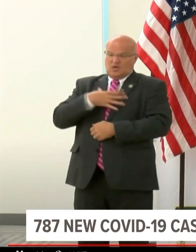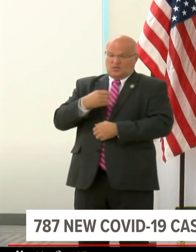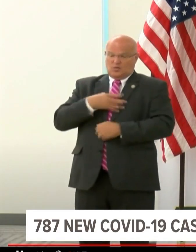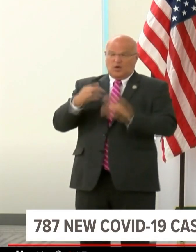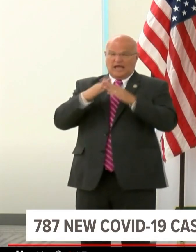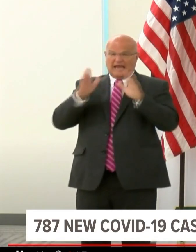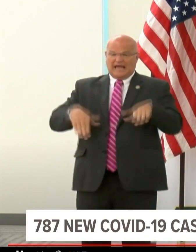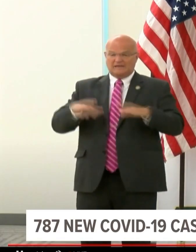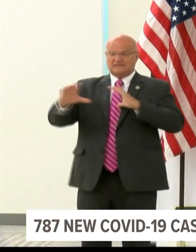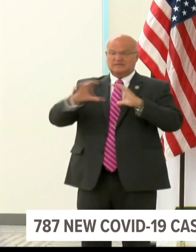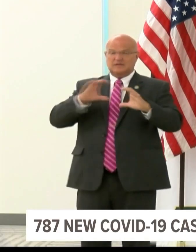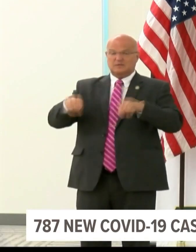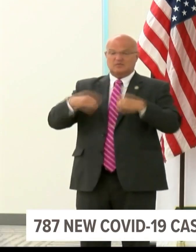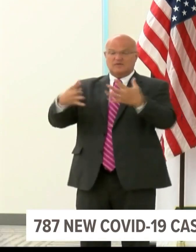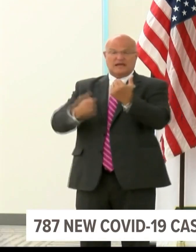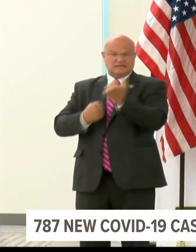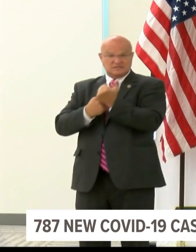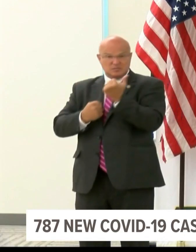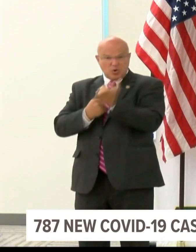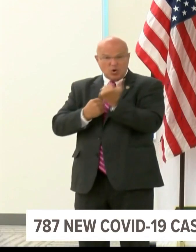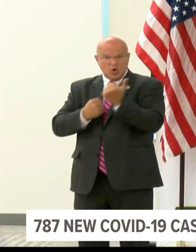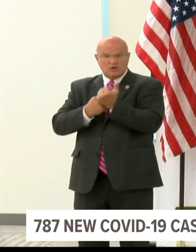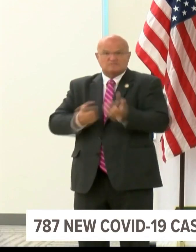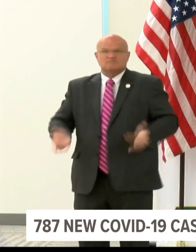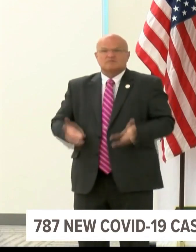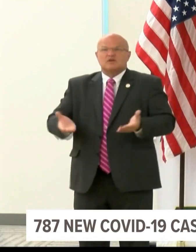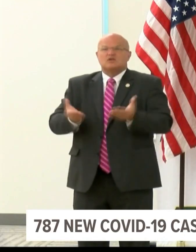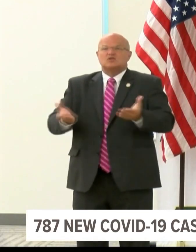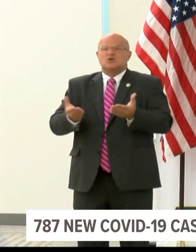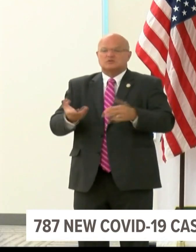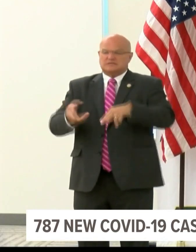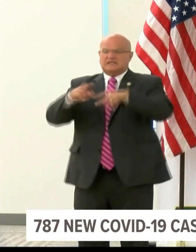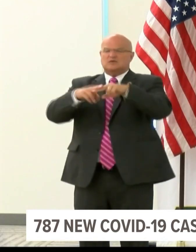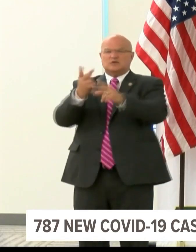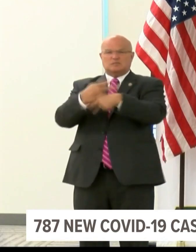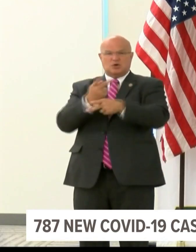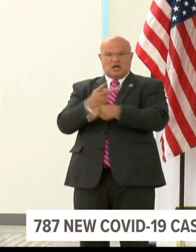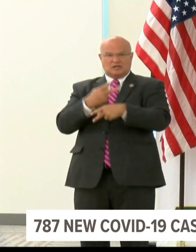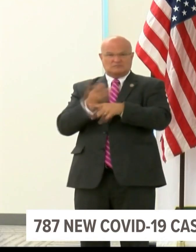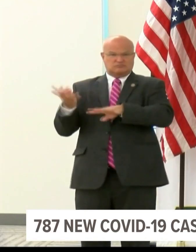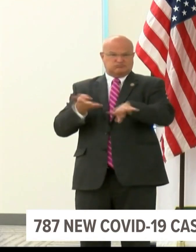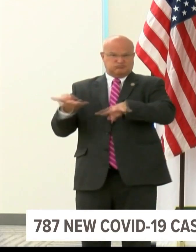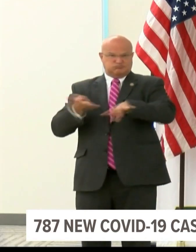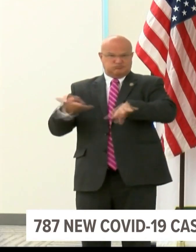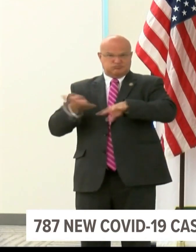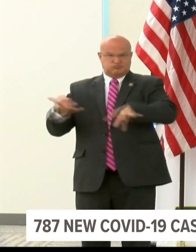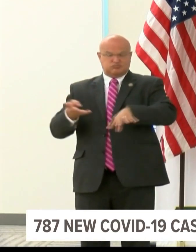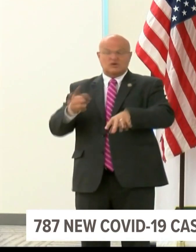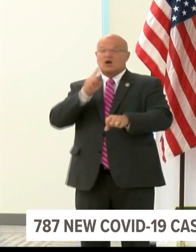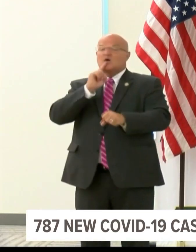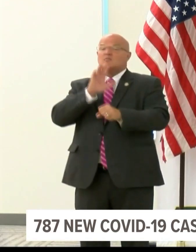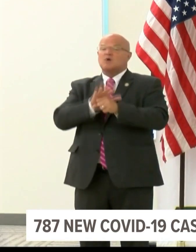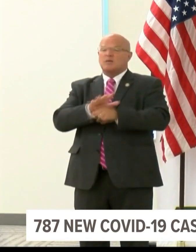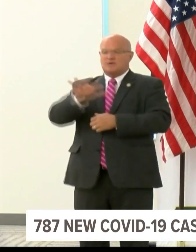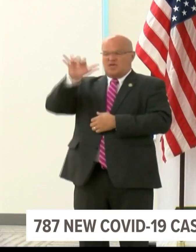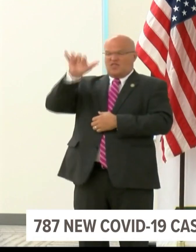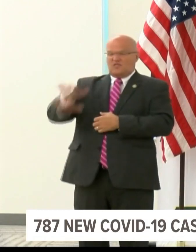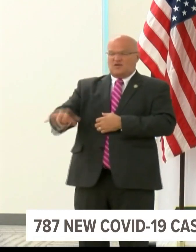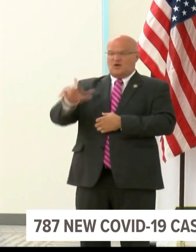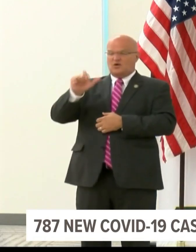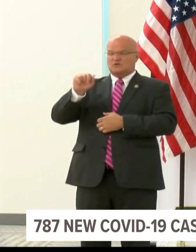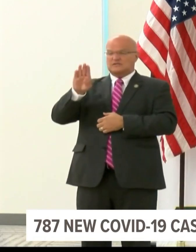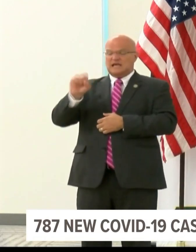House in communication, providing support, encouraging increased production, have been assured that those labs will be